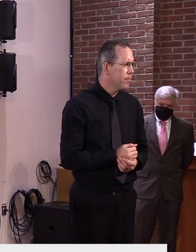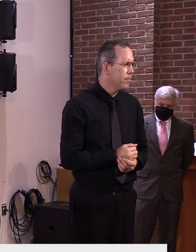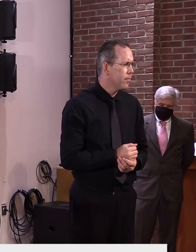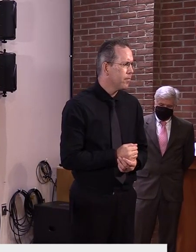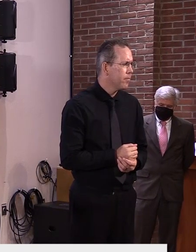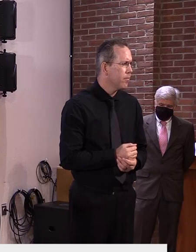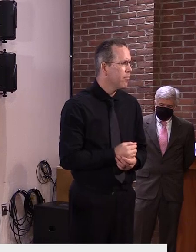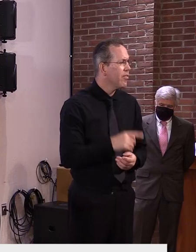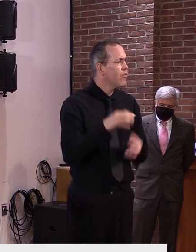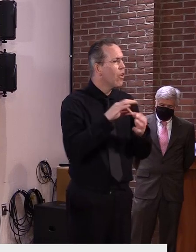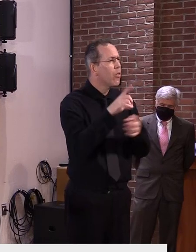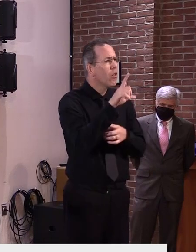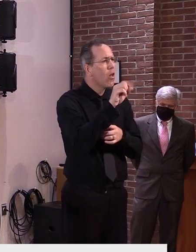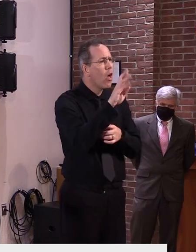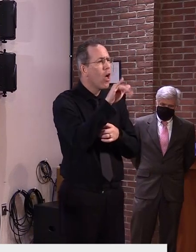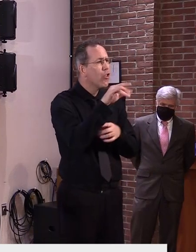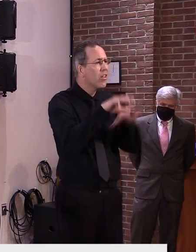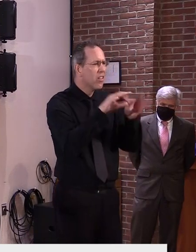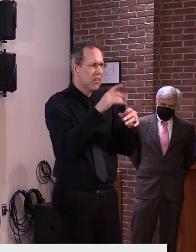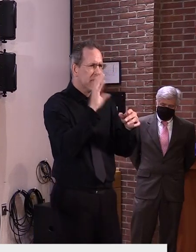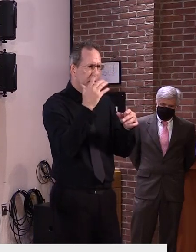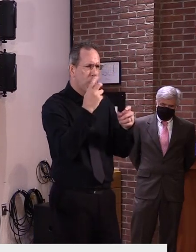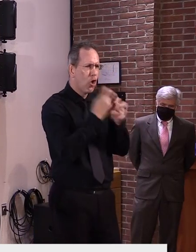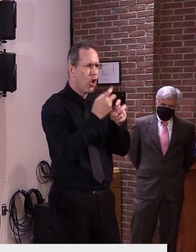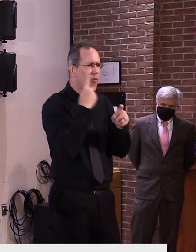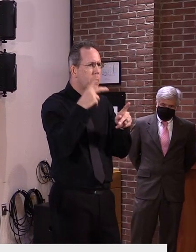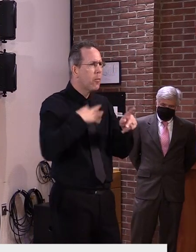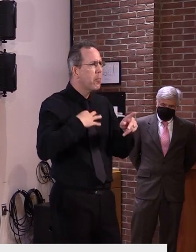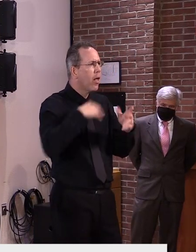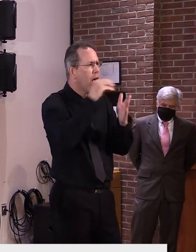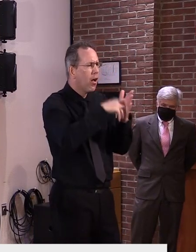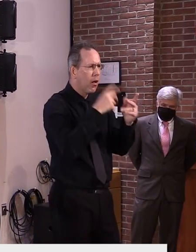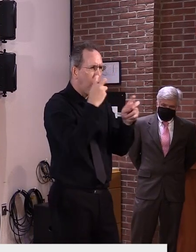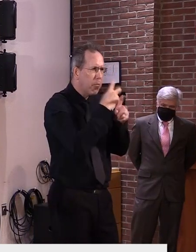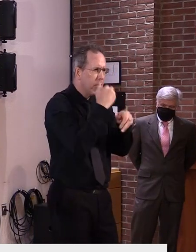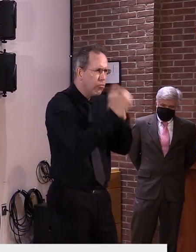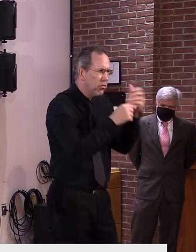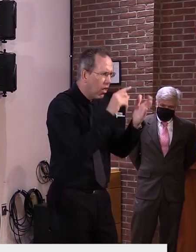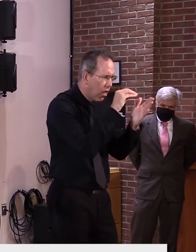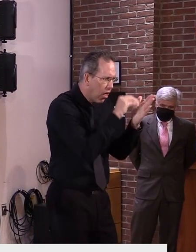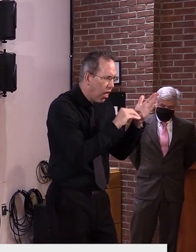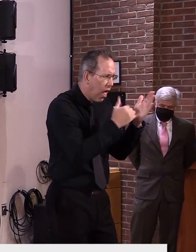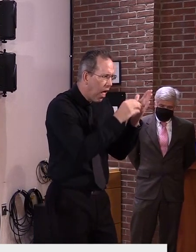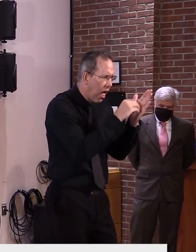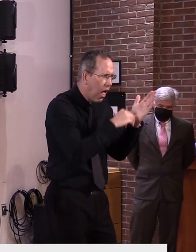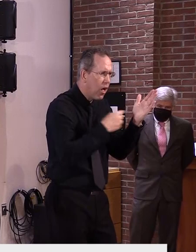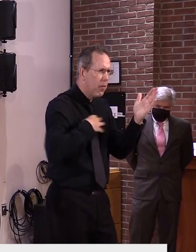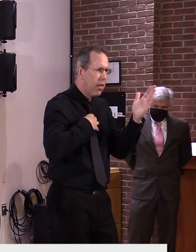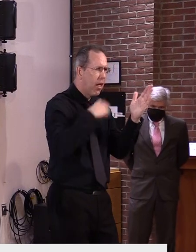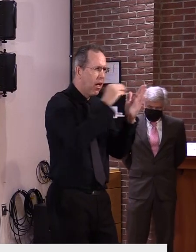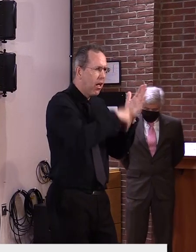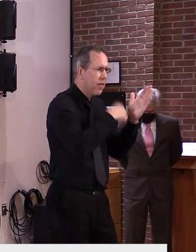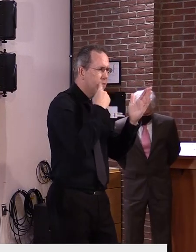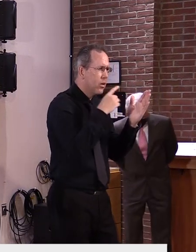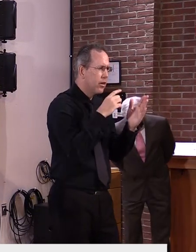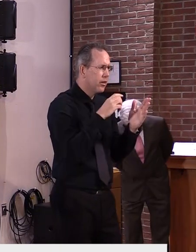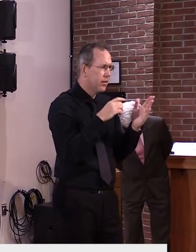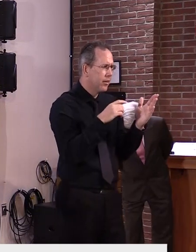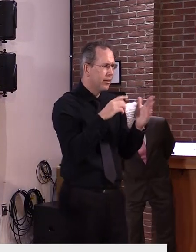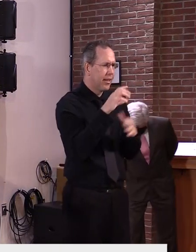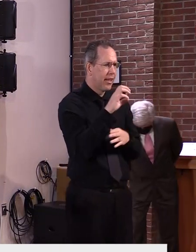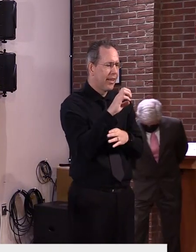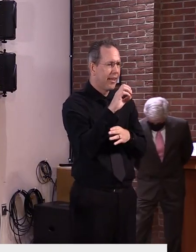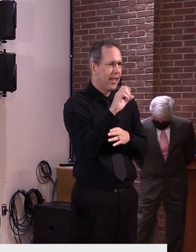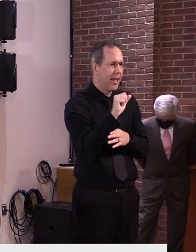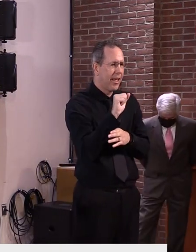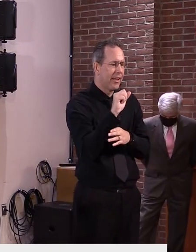as an FYI. And then some of the people didn't know that you could also apply for the EIDL, which I found kind of curious that they didn't know